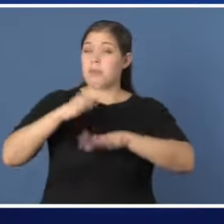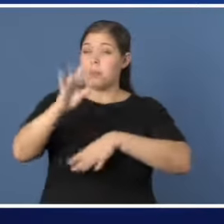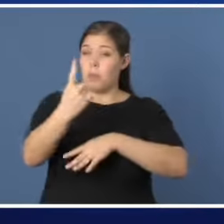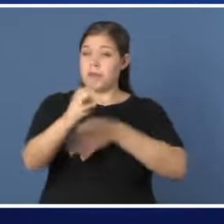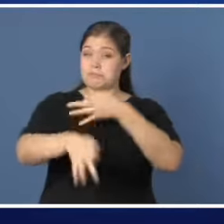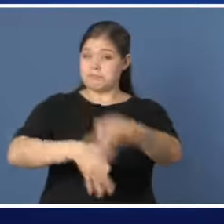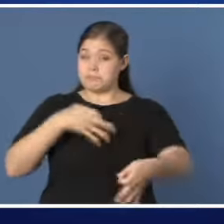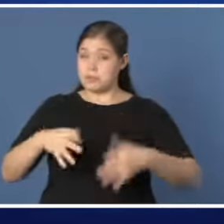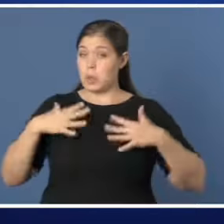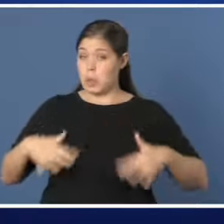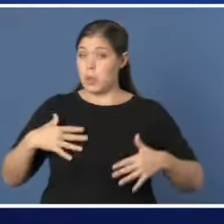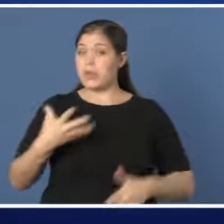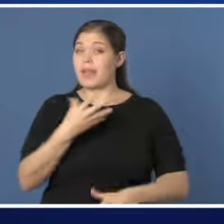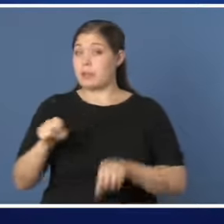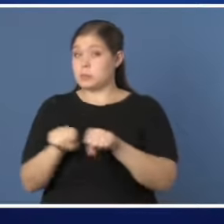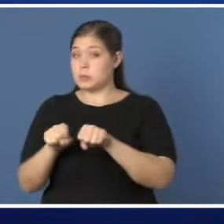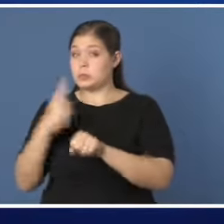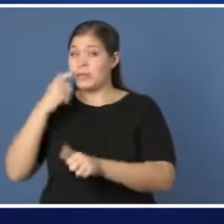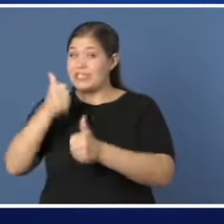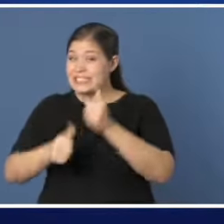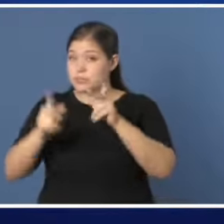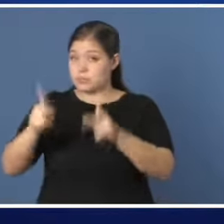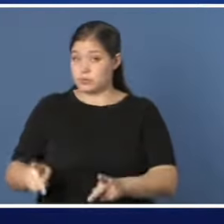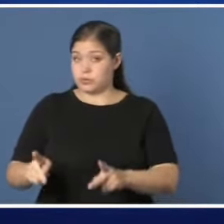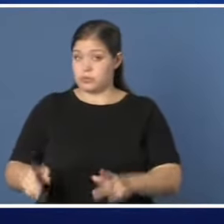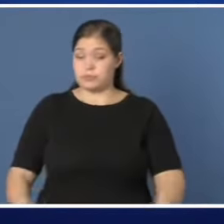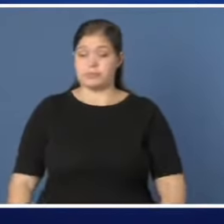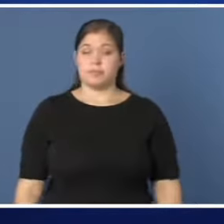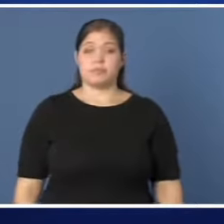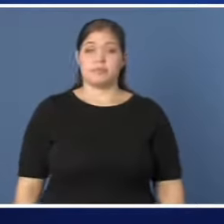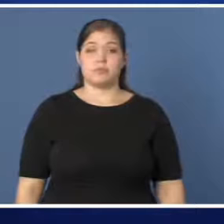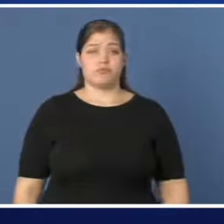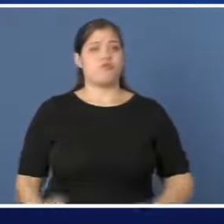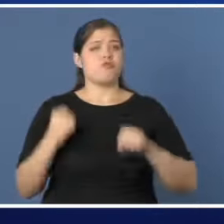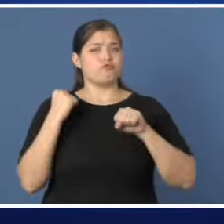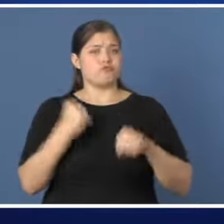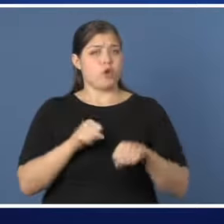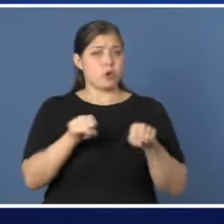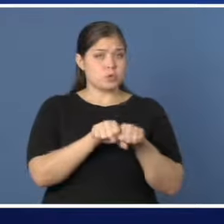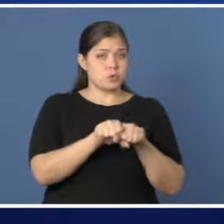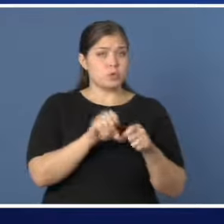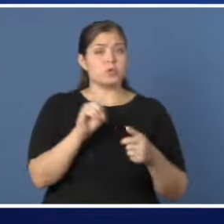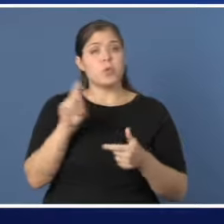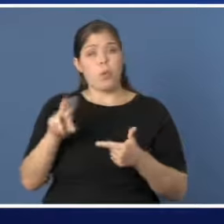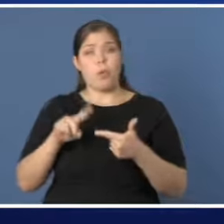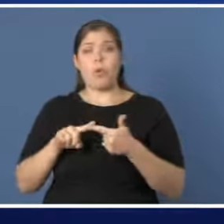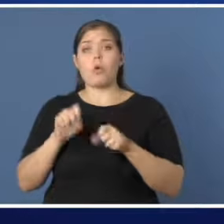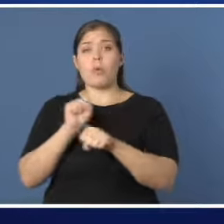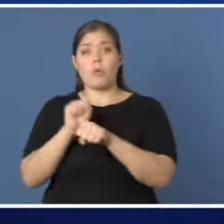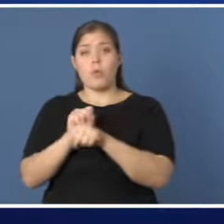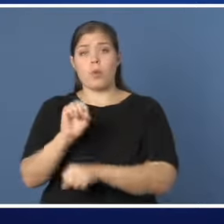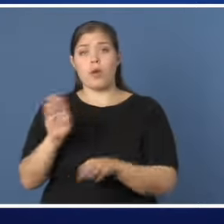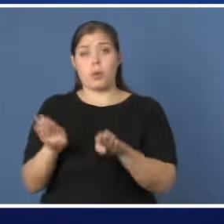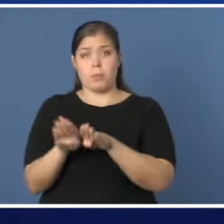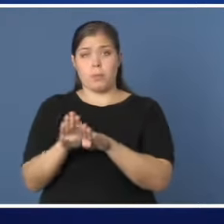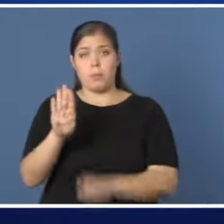Include at least one complete change of clothing and footwear per person. Sturdy shoes or work